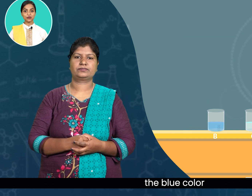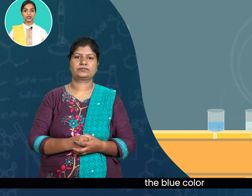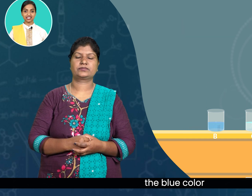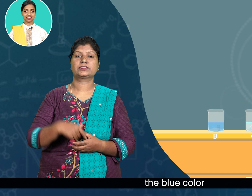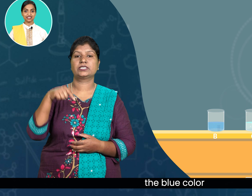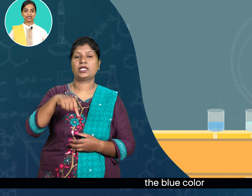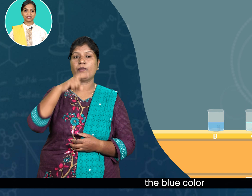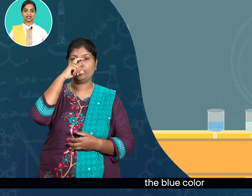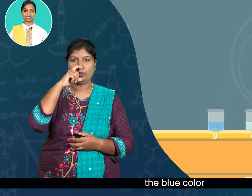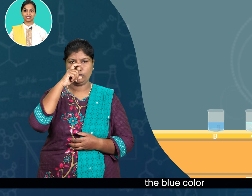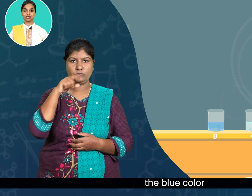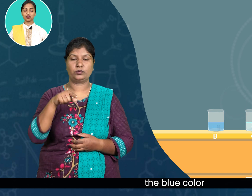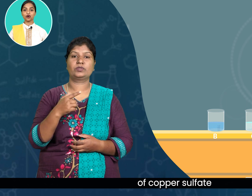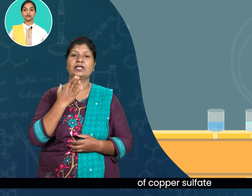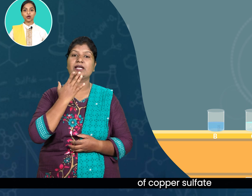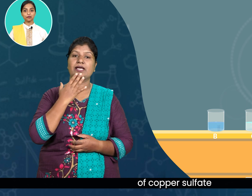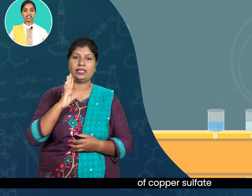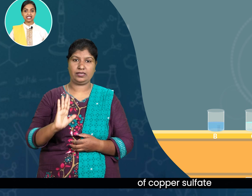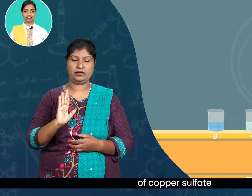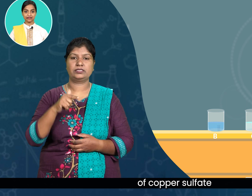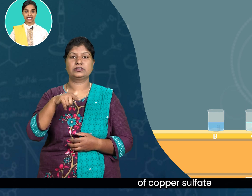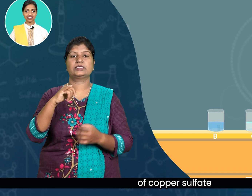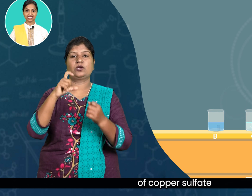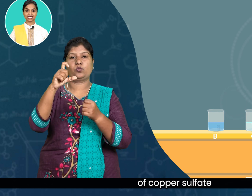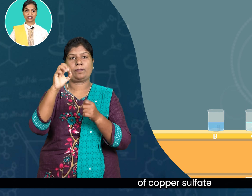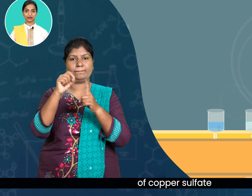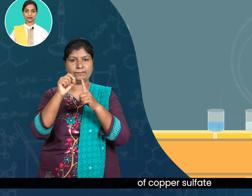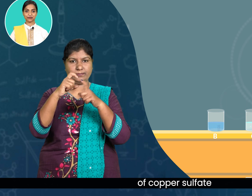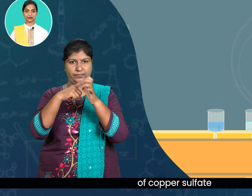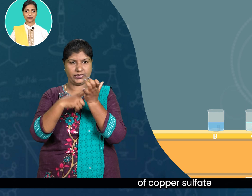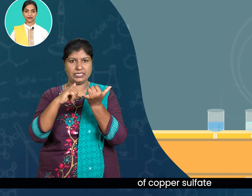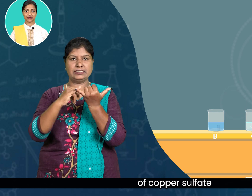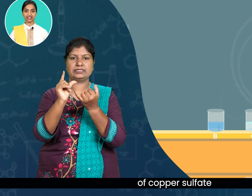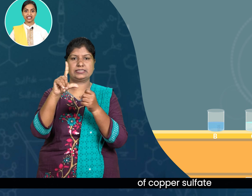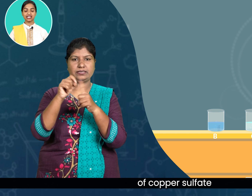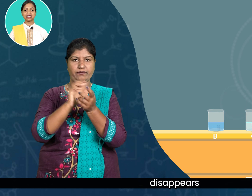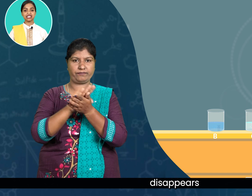The blue color of copper sulfate